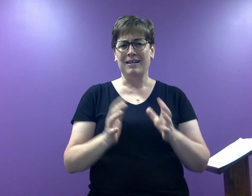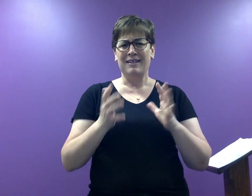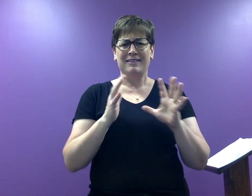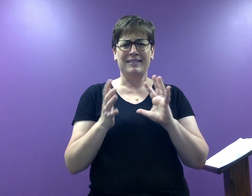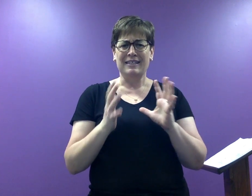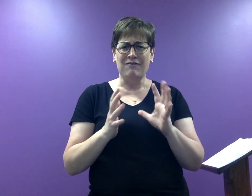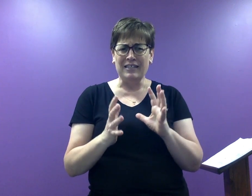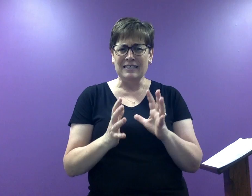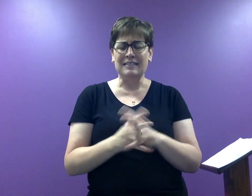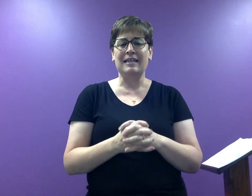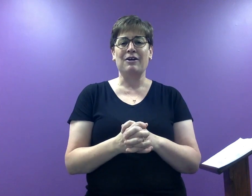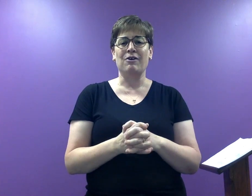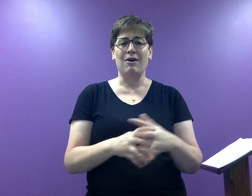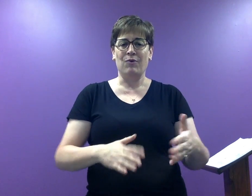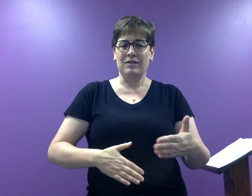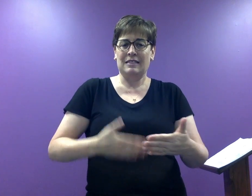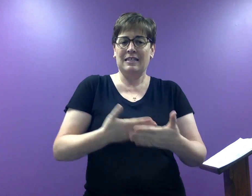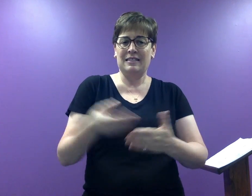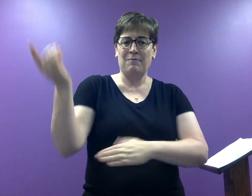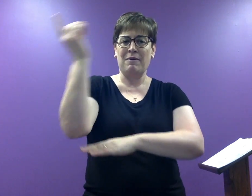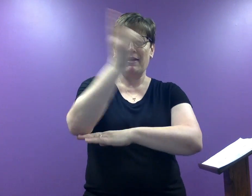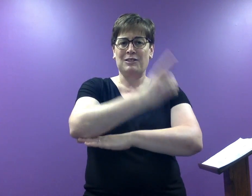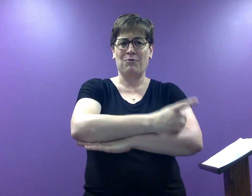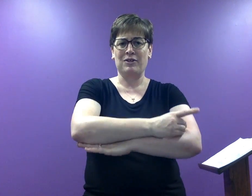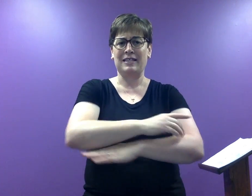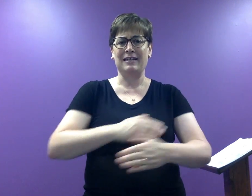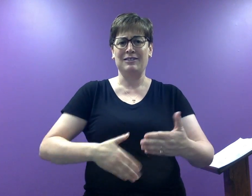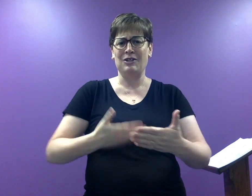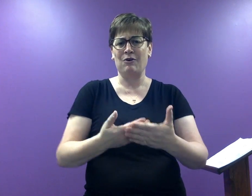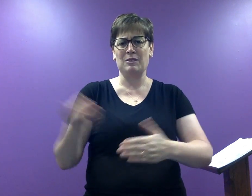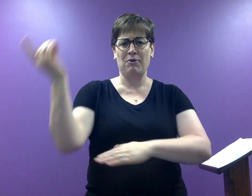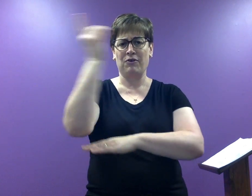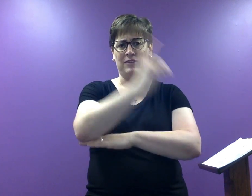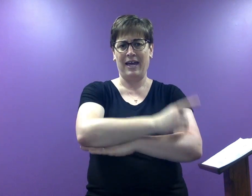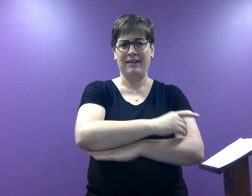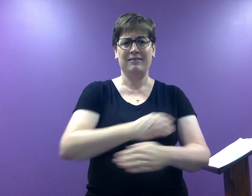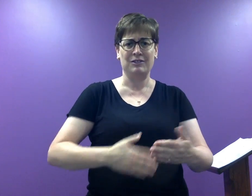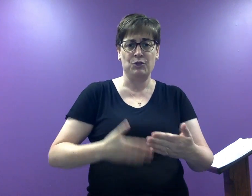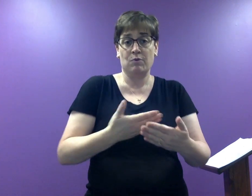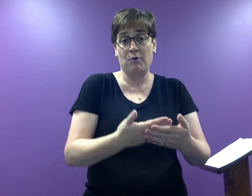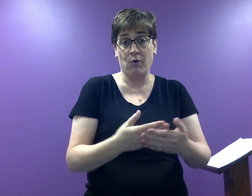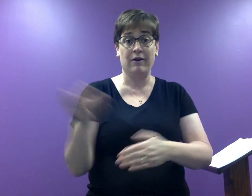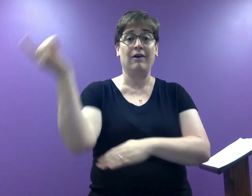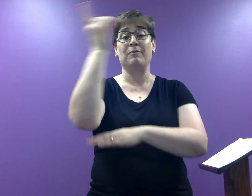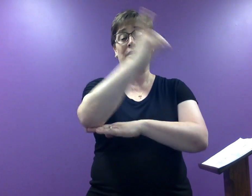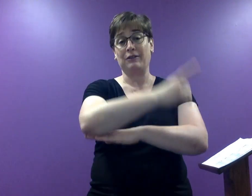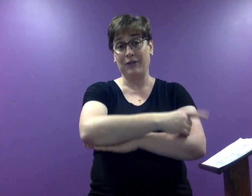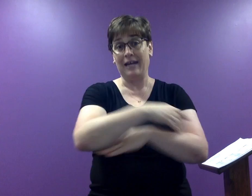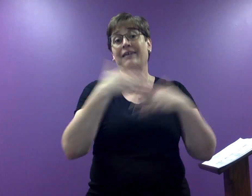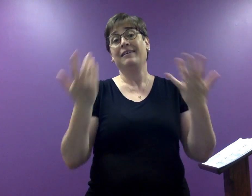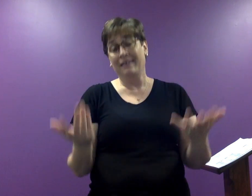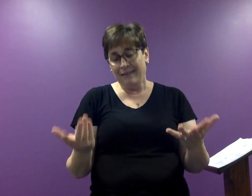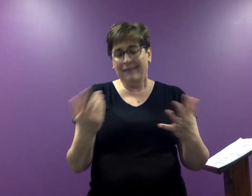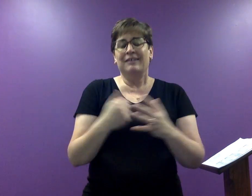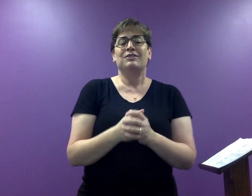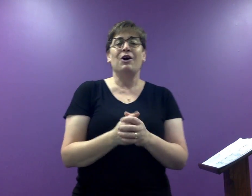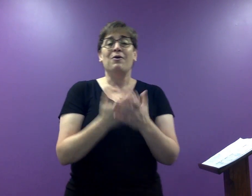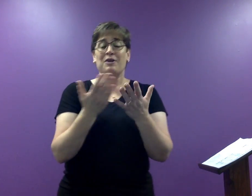the significance there, whereas this to me makes more sense. It's a birthday because you were born on a particular day. So go